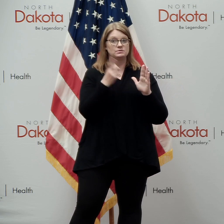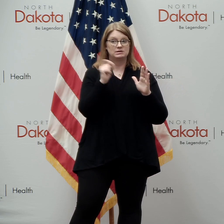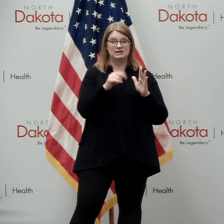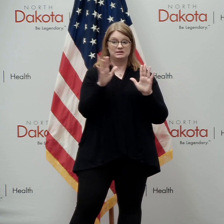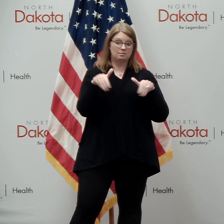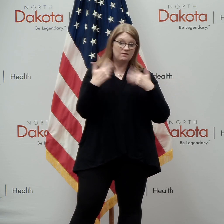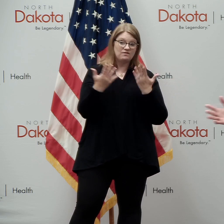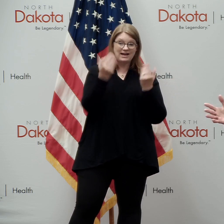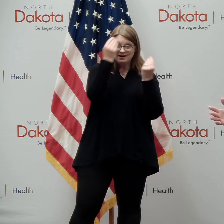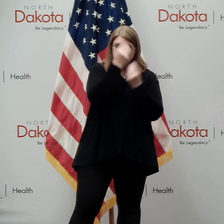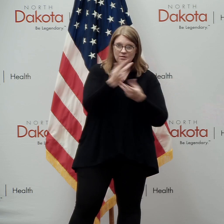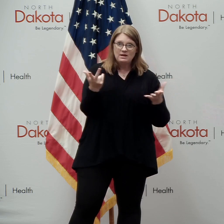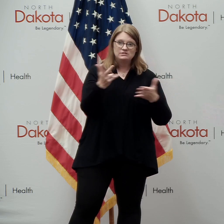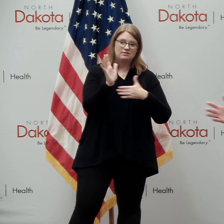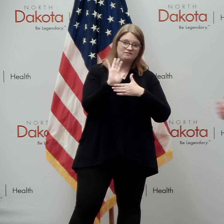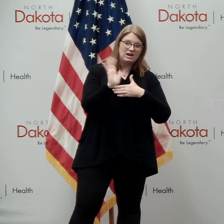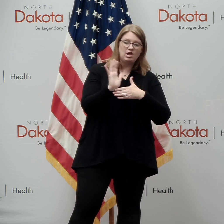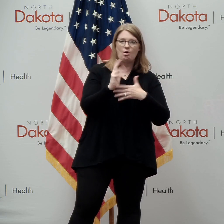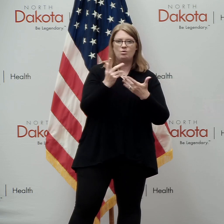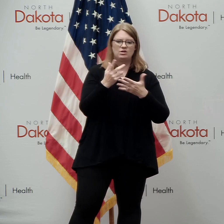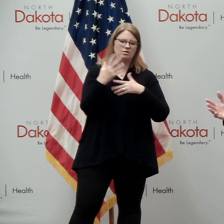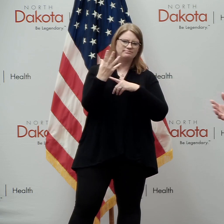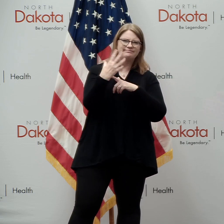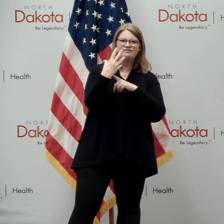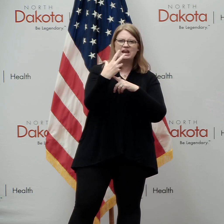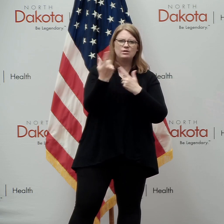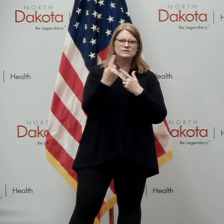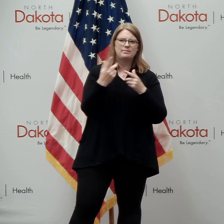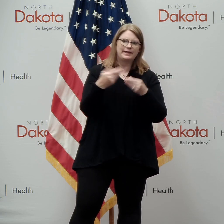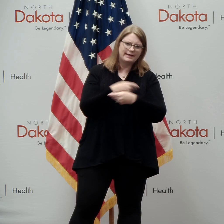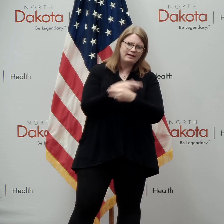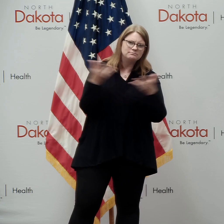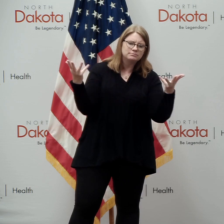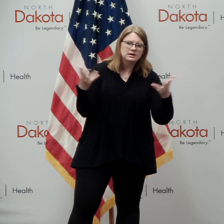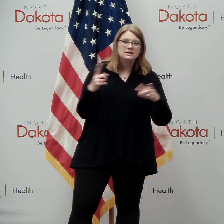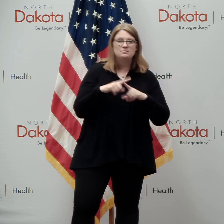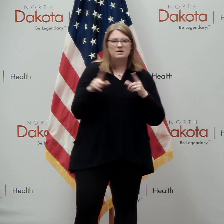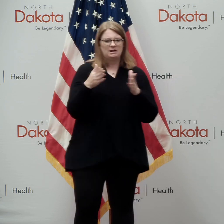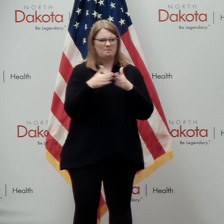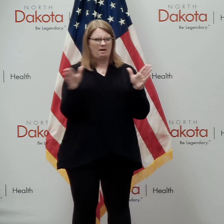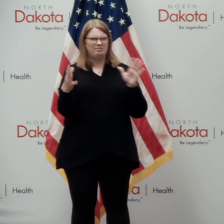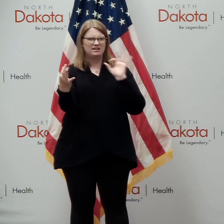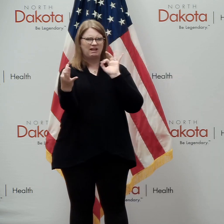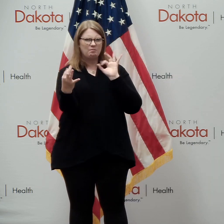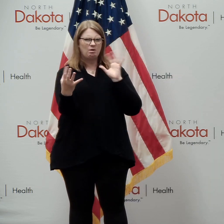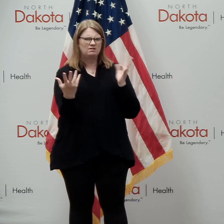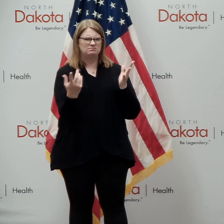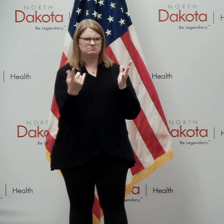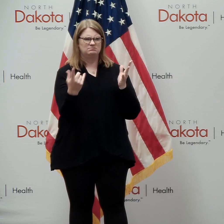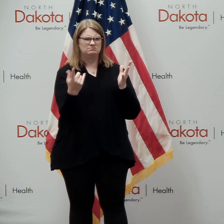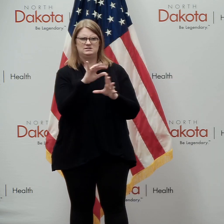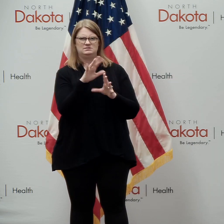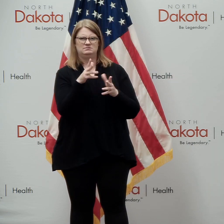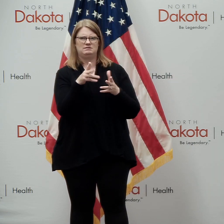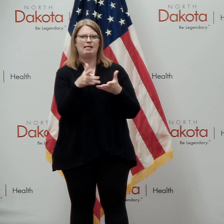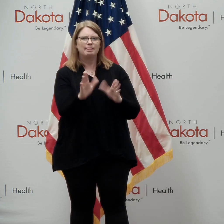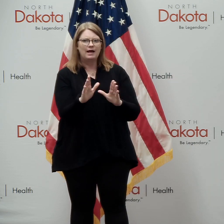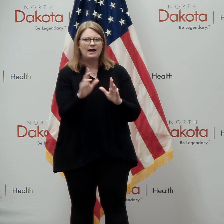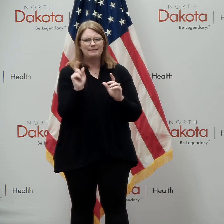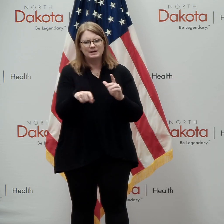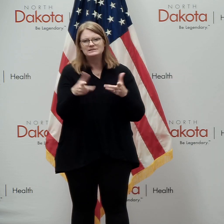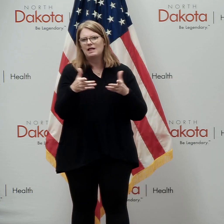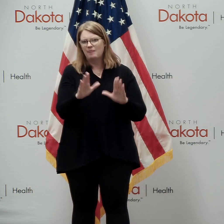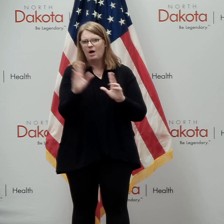information out, sure, do a video and broadcast it and widecast it to a lot of people, but a public input meeting has to include public input, and we've had a number of